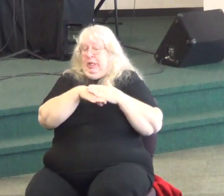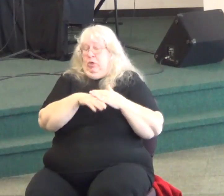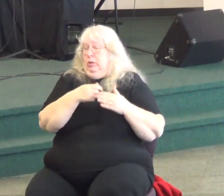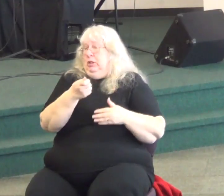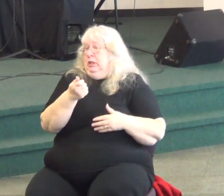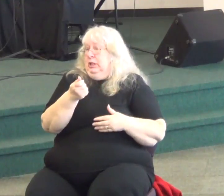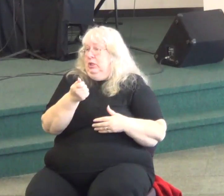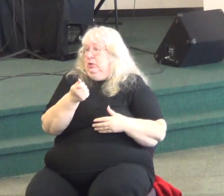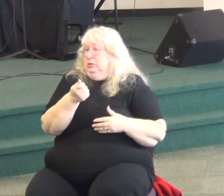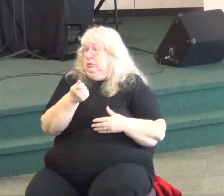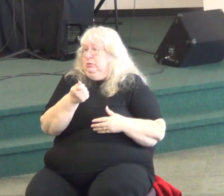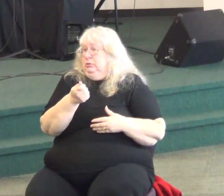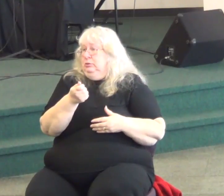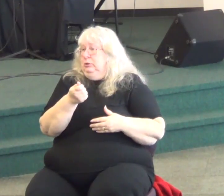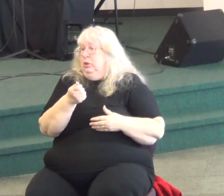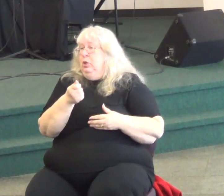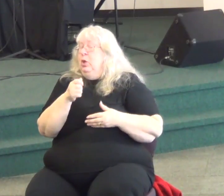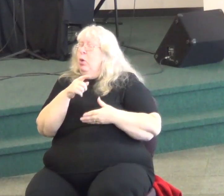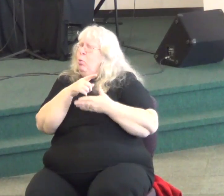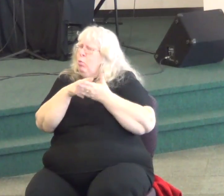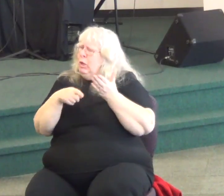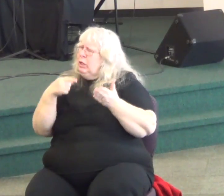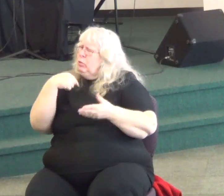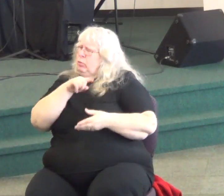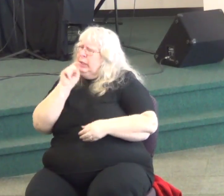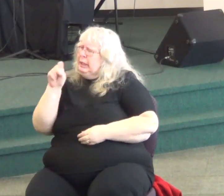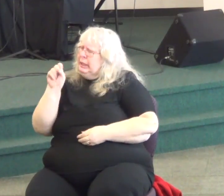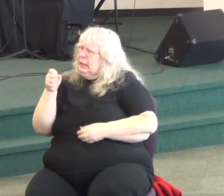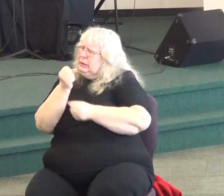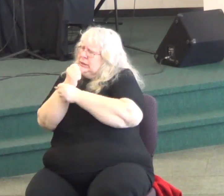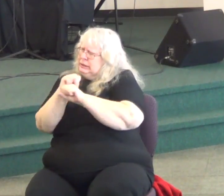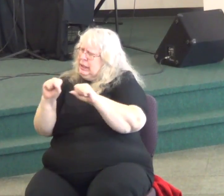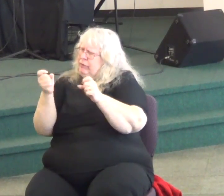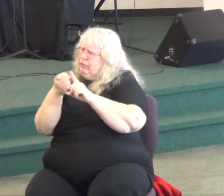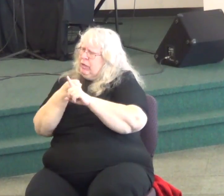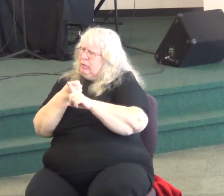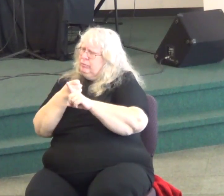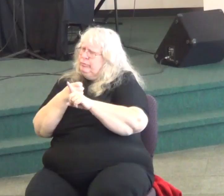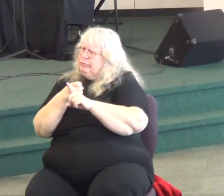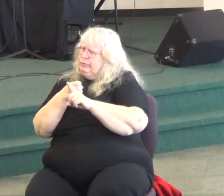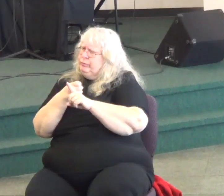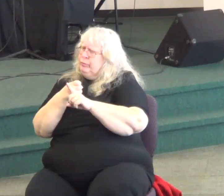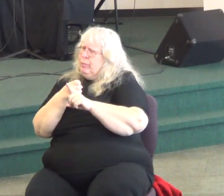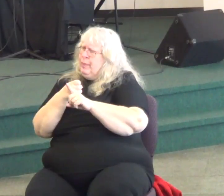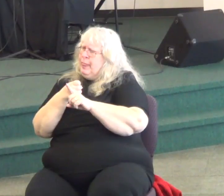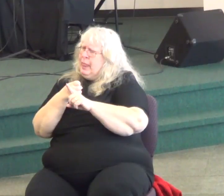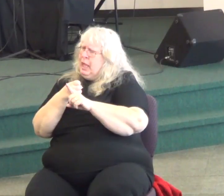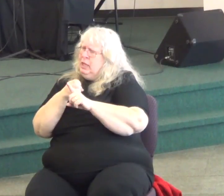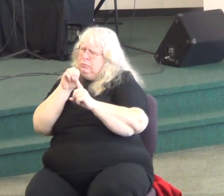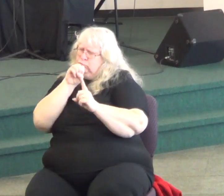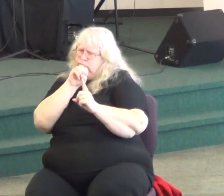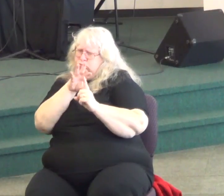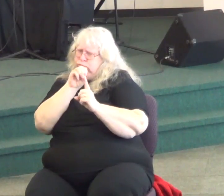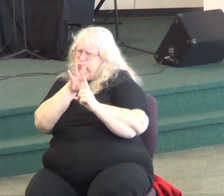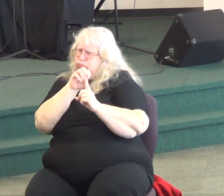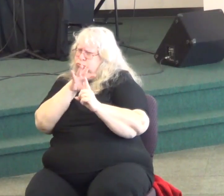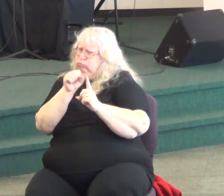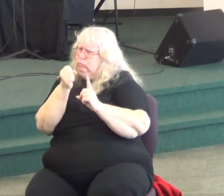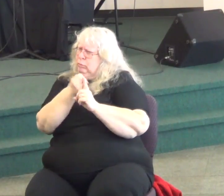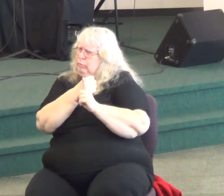What is it we need saved from? Verbal abuse? it just